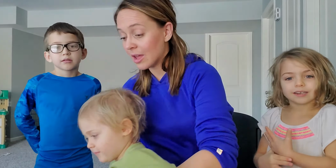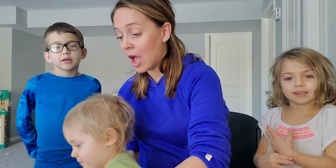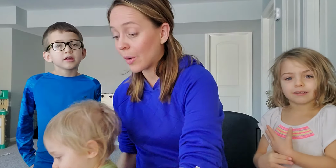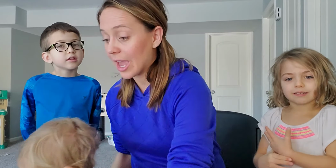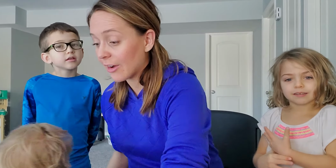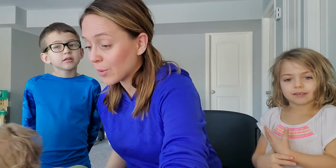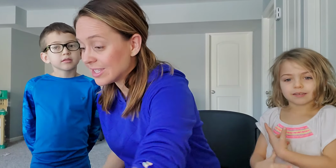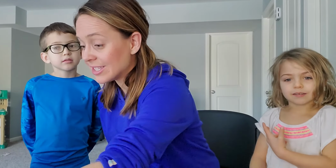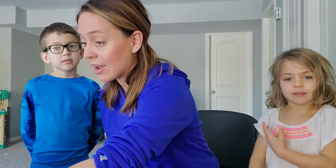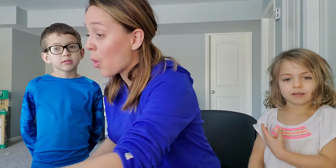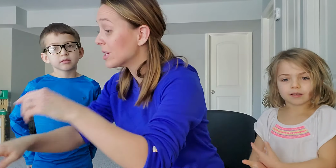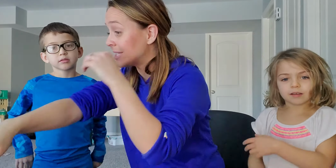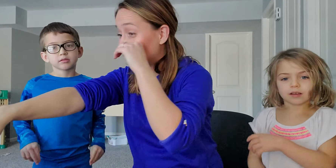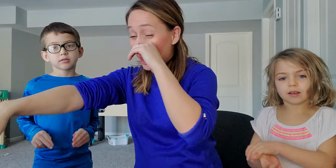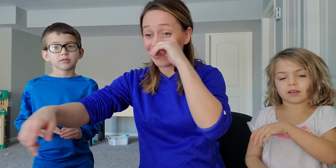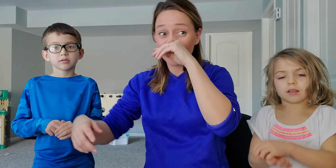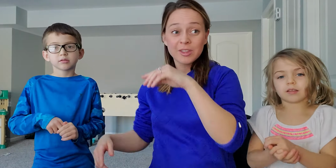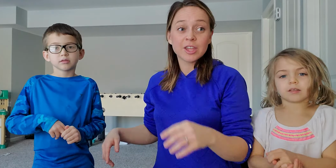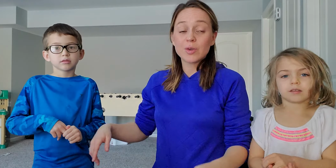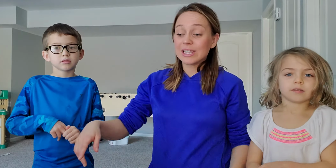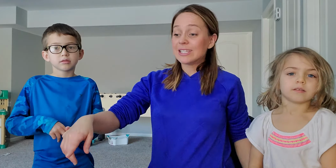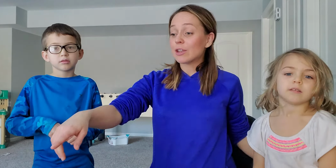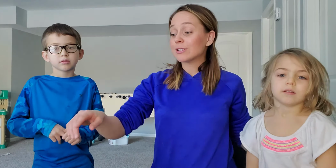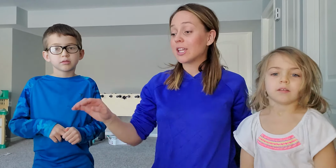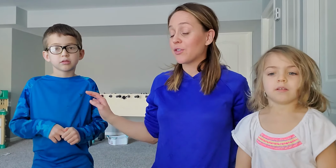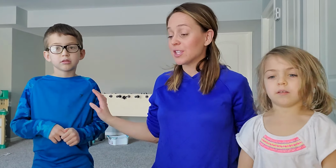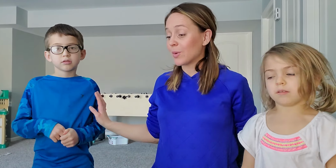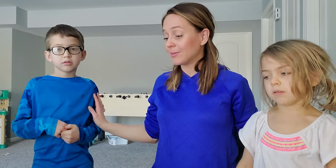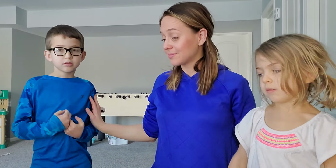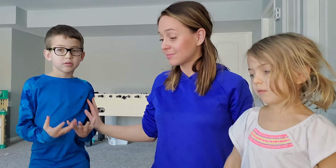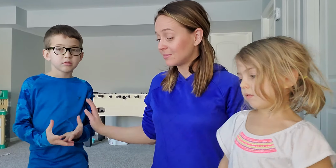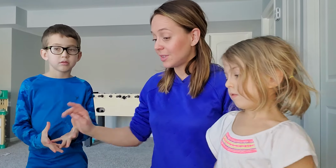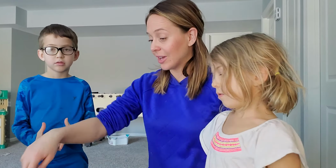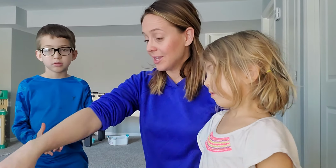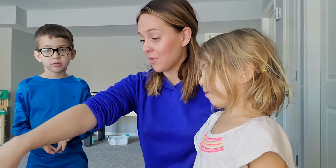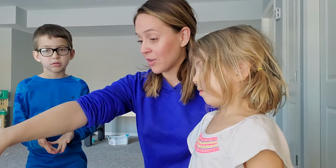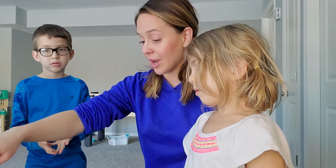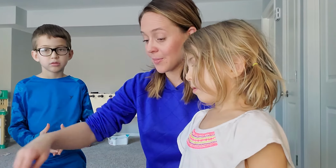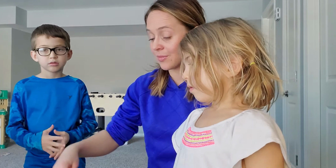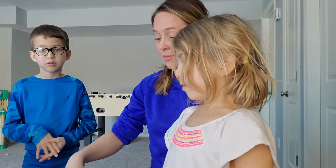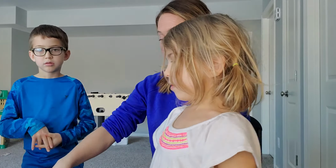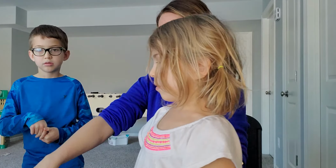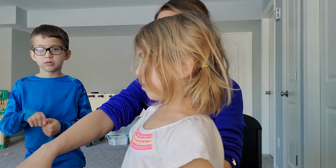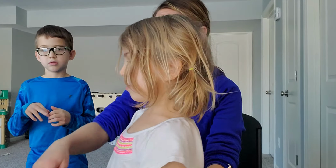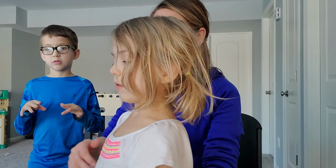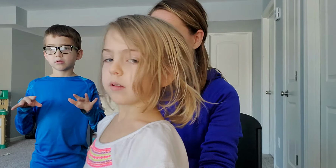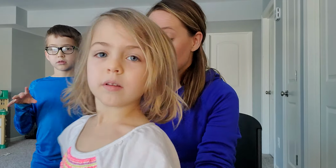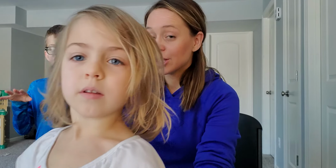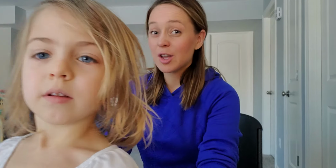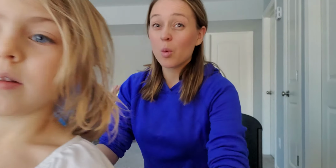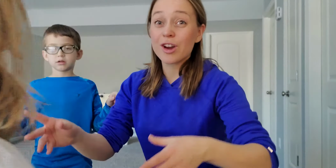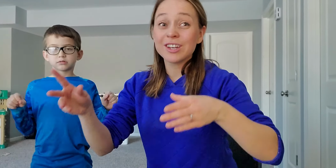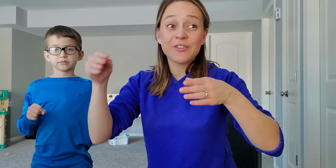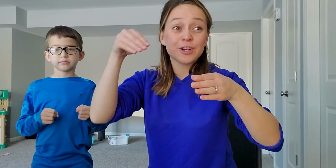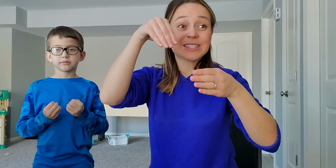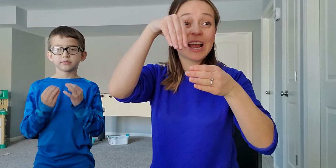Okay, everyone sit down or stand up. You can sit down or stand up for this one. Oh. Ready? Okay, over stand there. Up, stand up. Okay. Nope, stand up. So we're going to first sign the